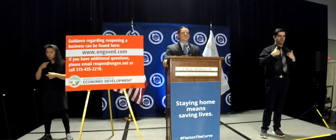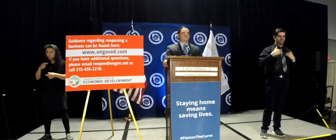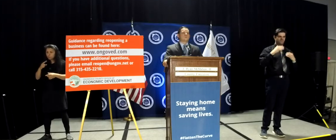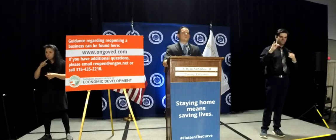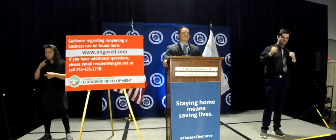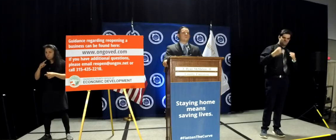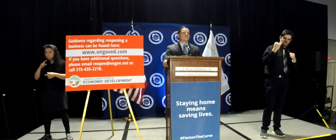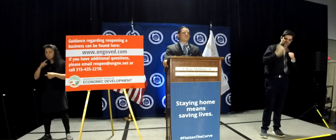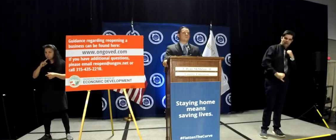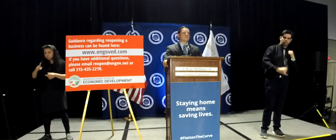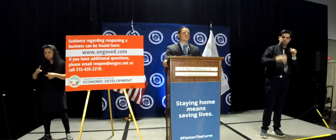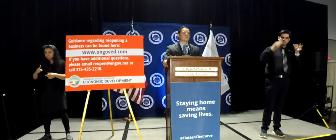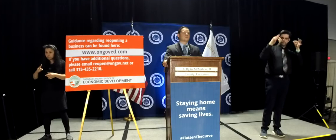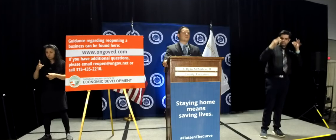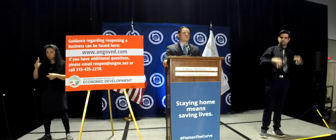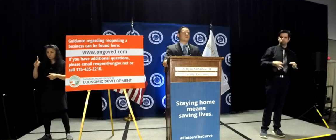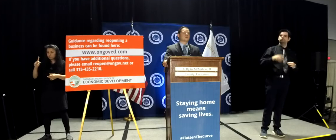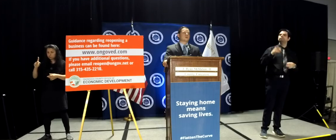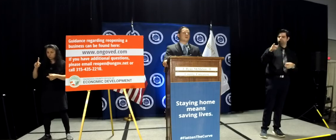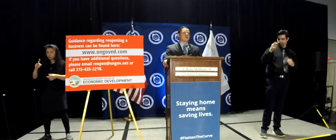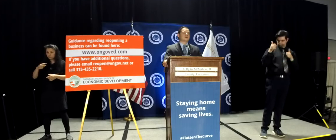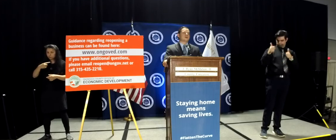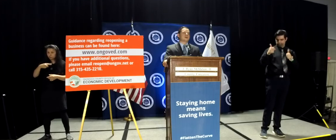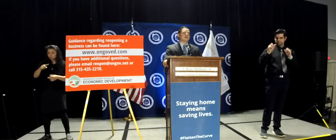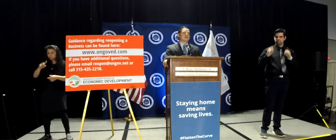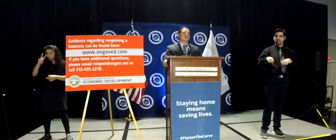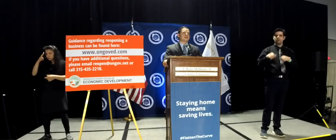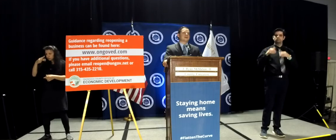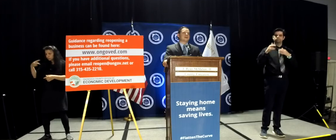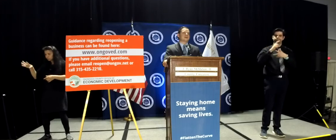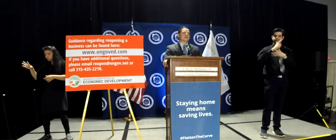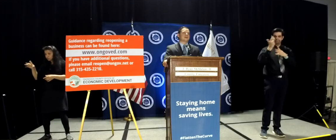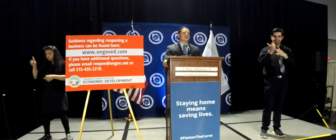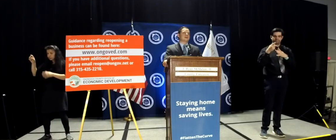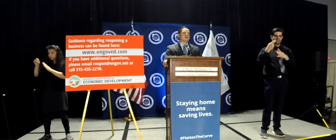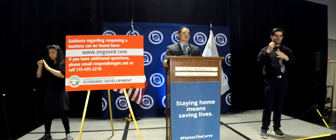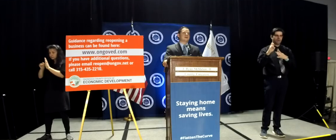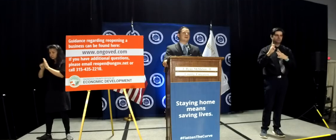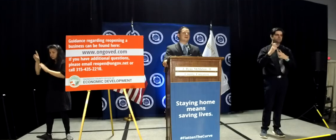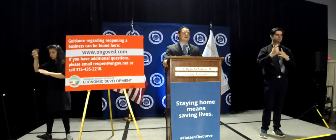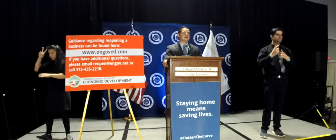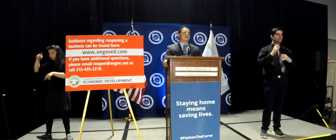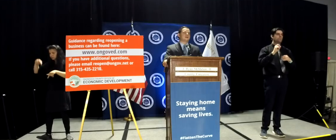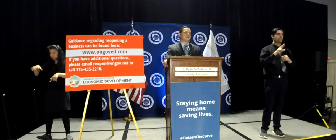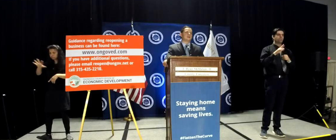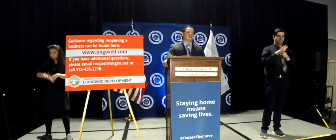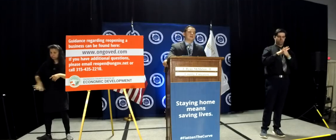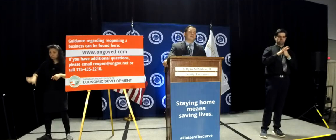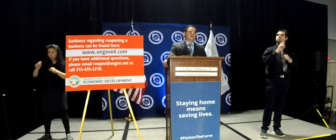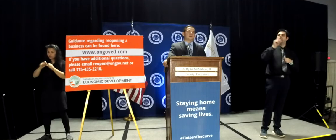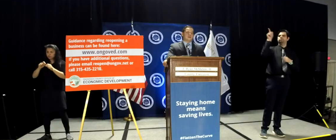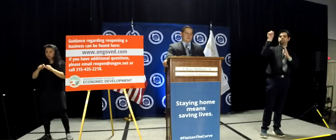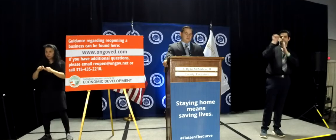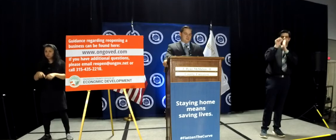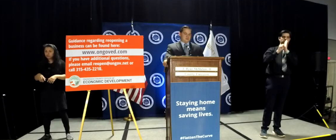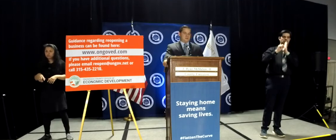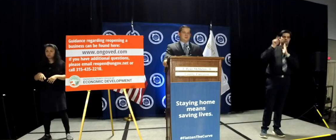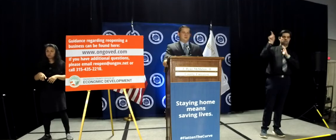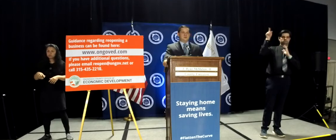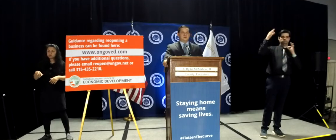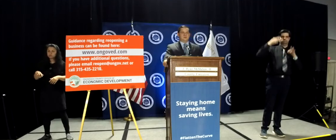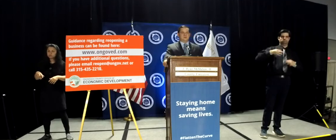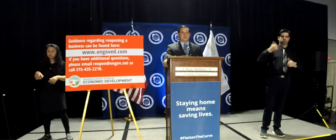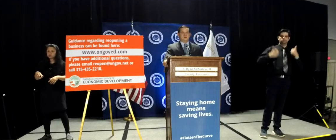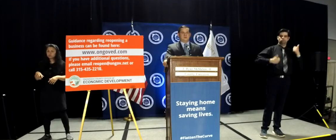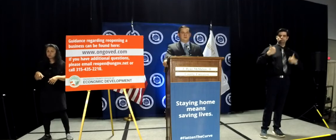it the regional control group or is it the state? And yesterday you were saying we're looking at the data and we feel like we have the okay to start. And then today